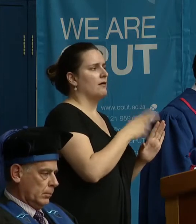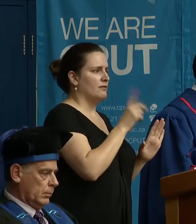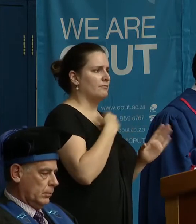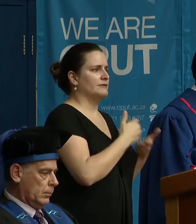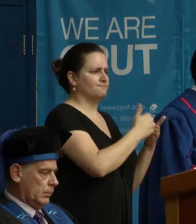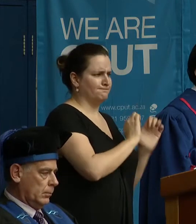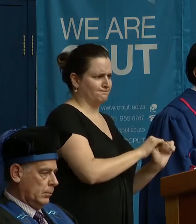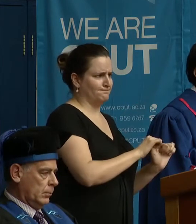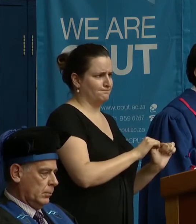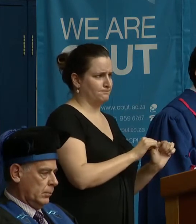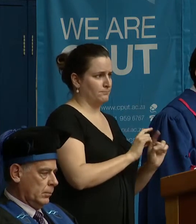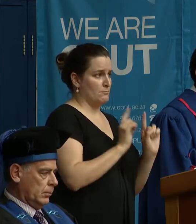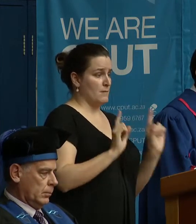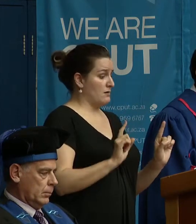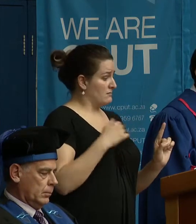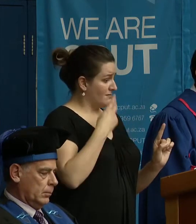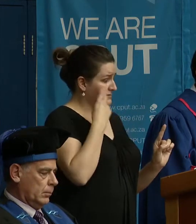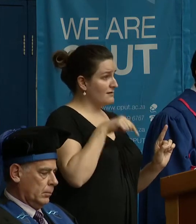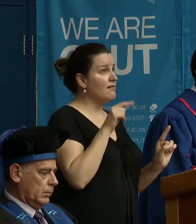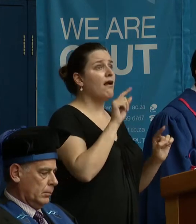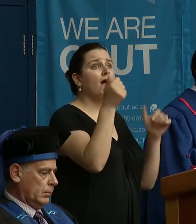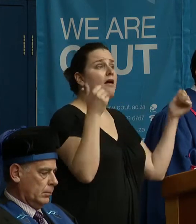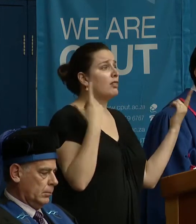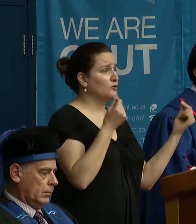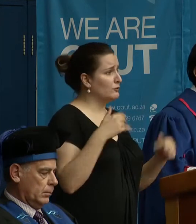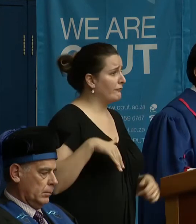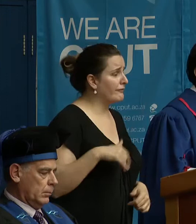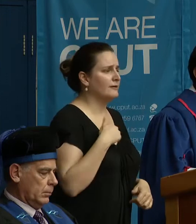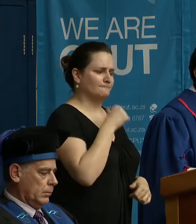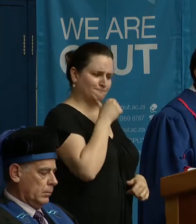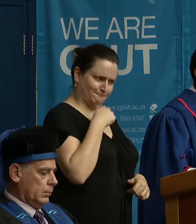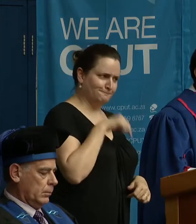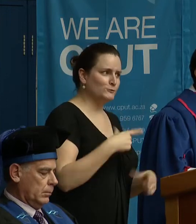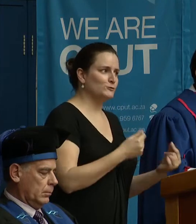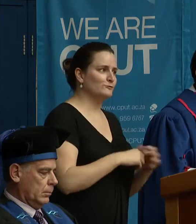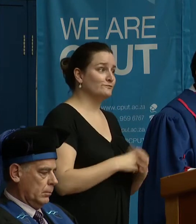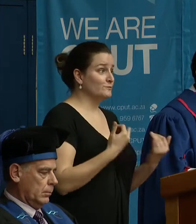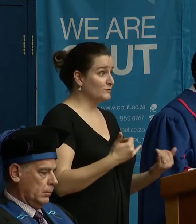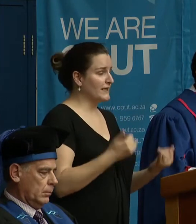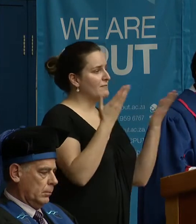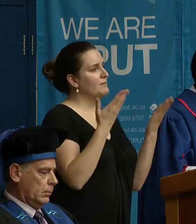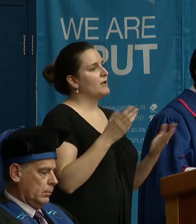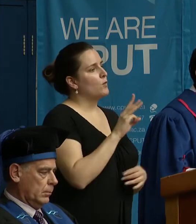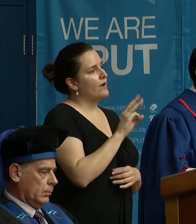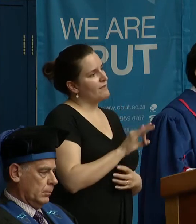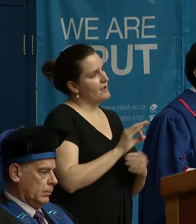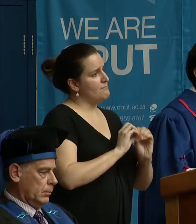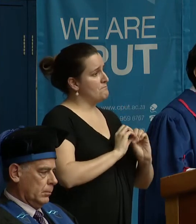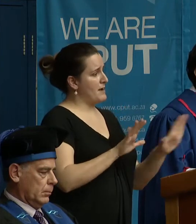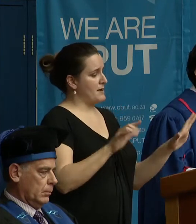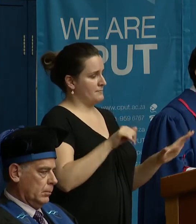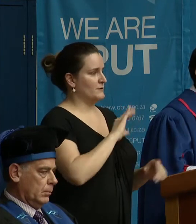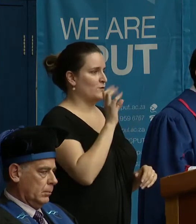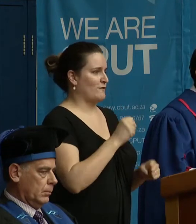We felt that the fact that this had not been done elsewhere should not stop us. Today, public Wi-Fi is being deployed widely all over the